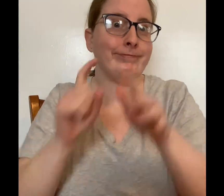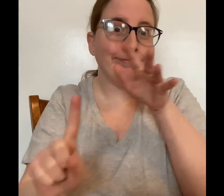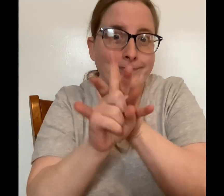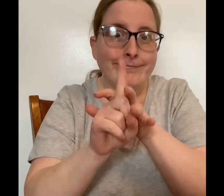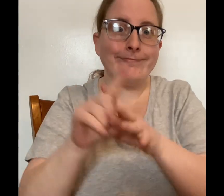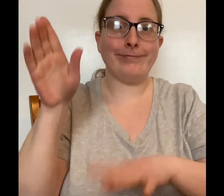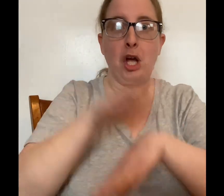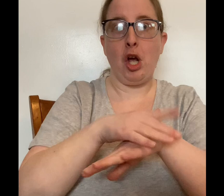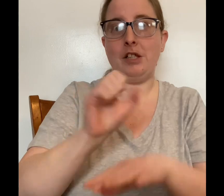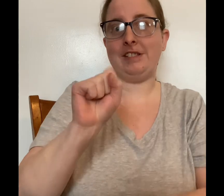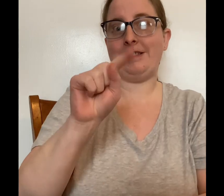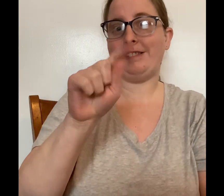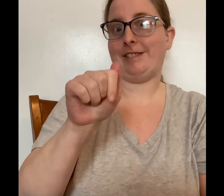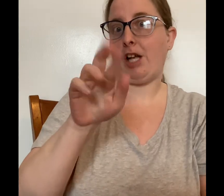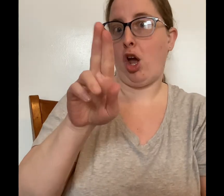28 years ago.